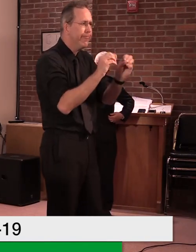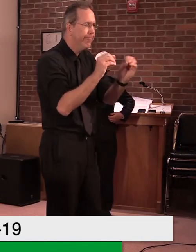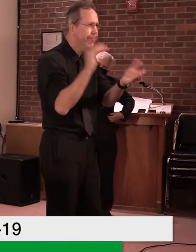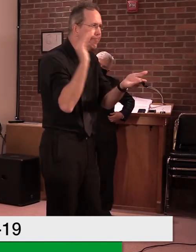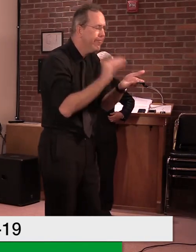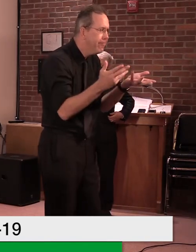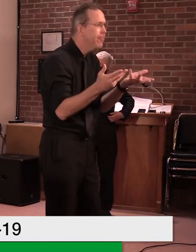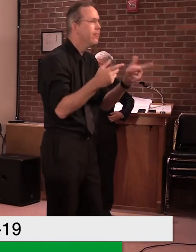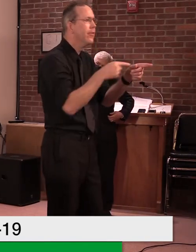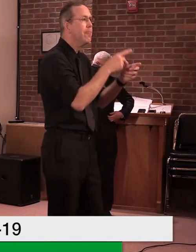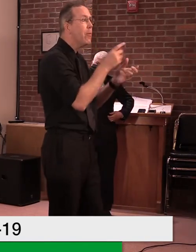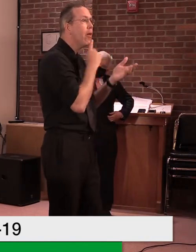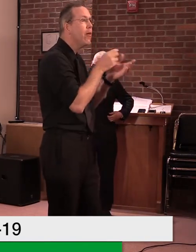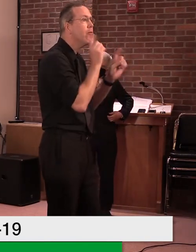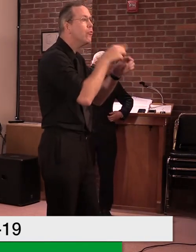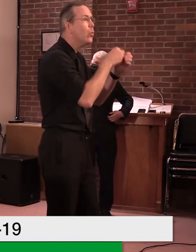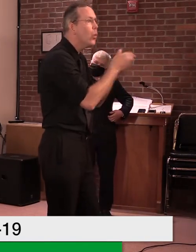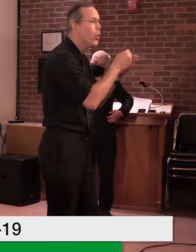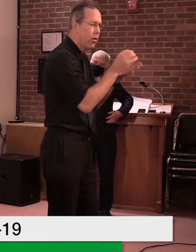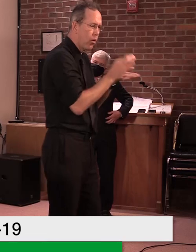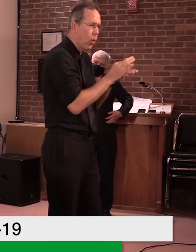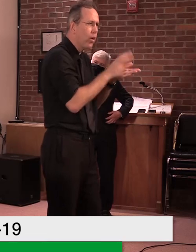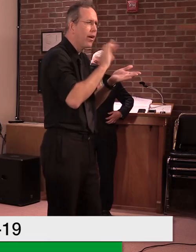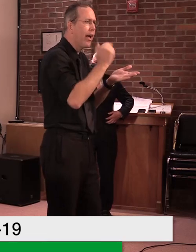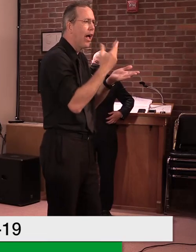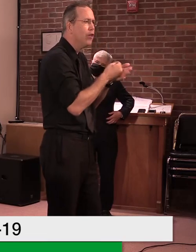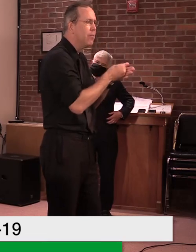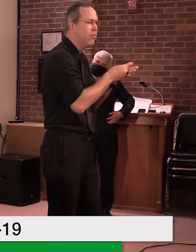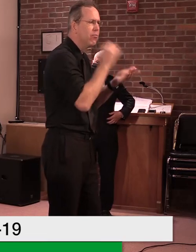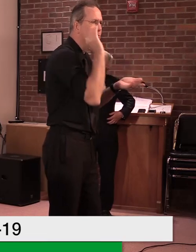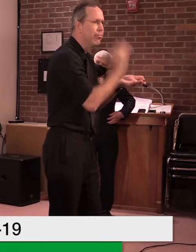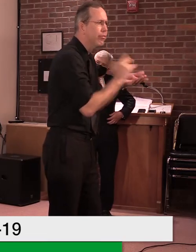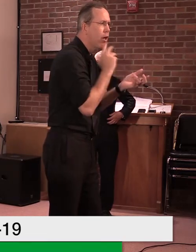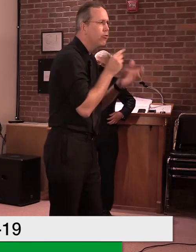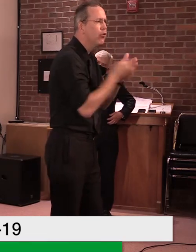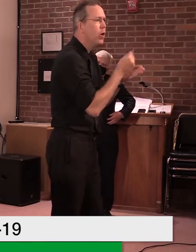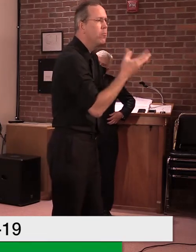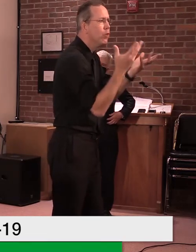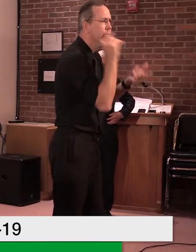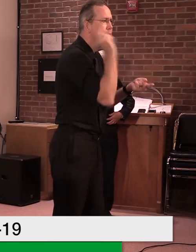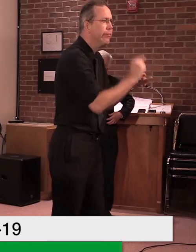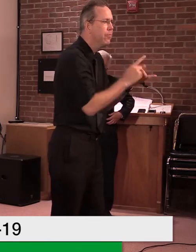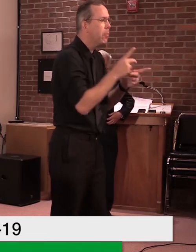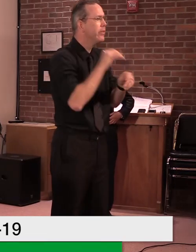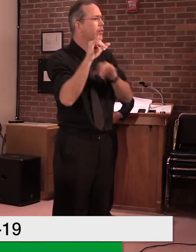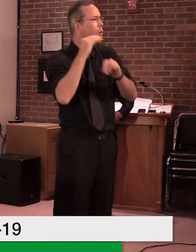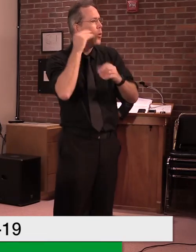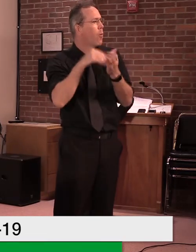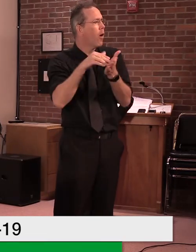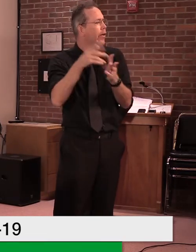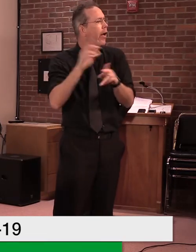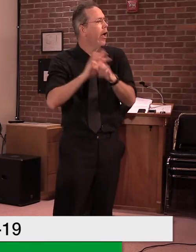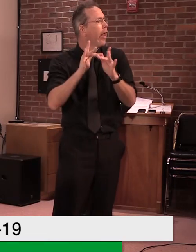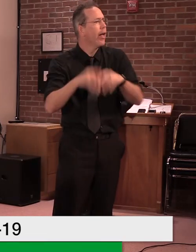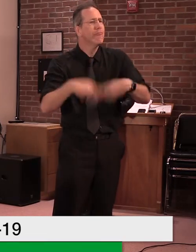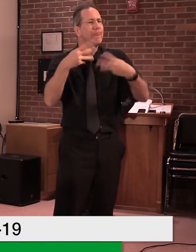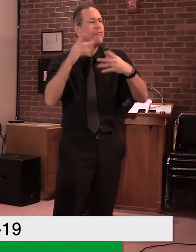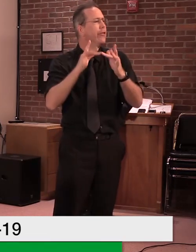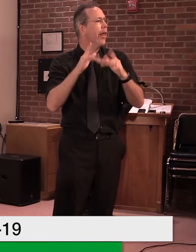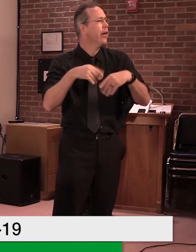Vermonters? Yeah, no, actually, Guy, I believe just the opposite. I believe that if we put this into